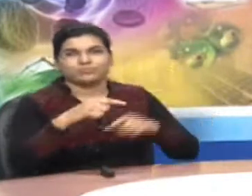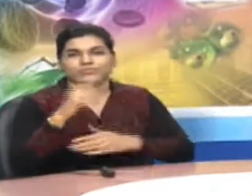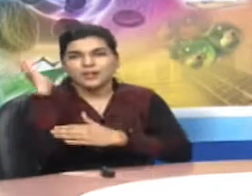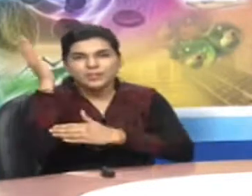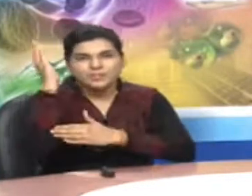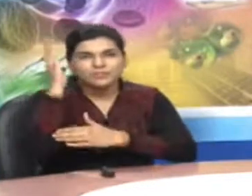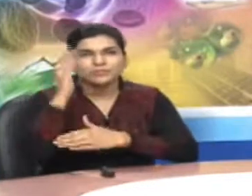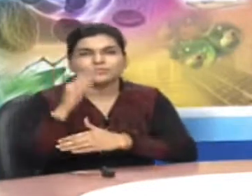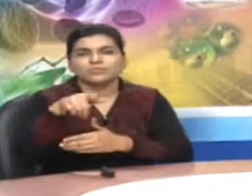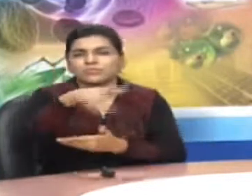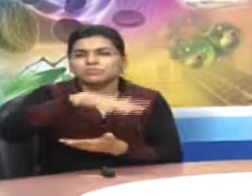people